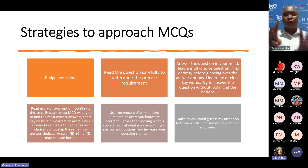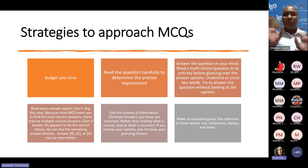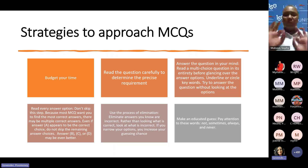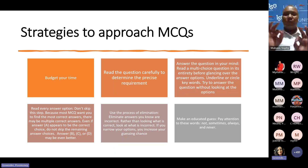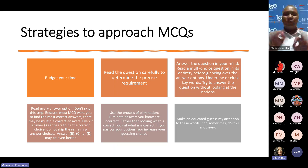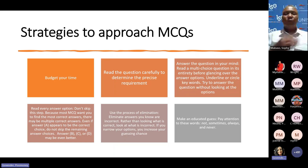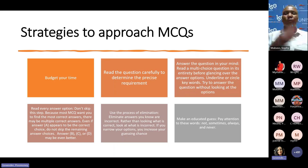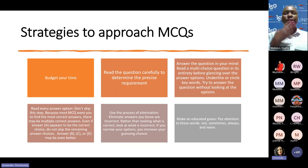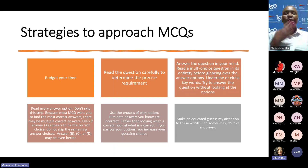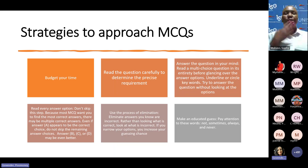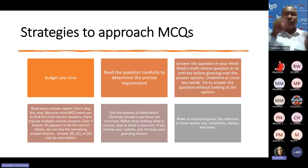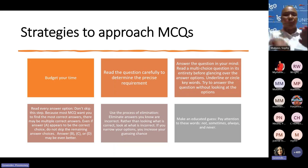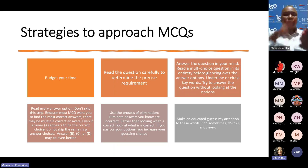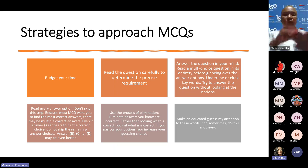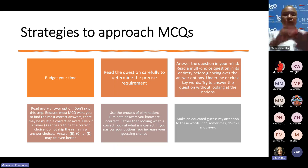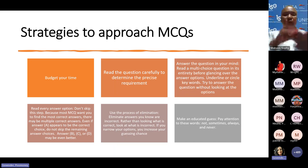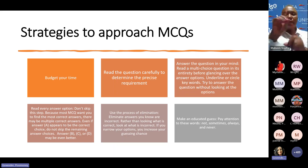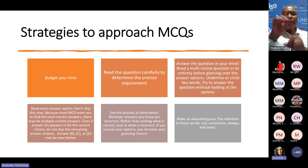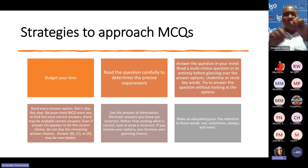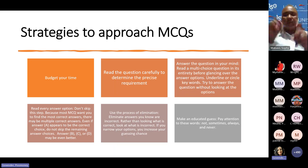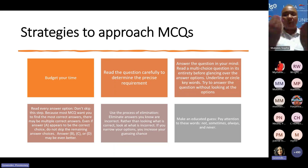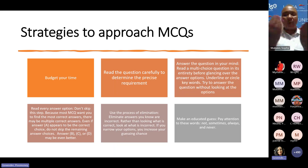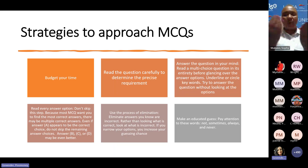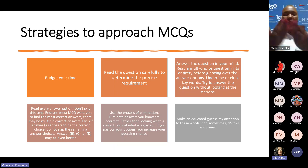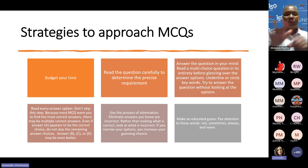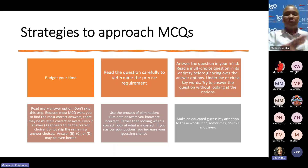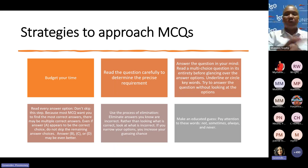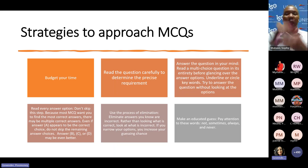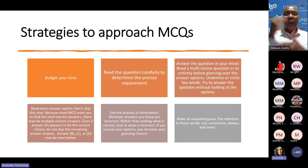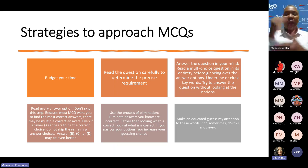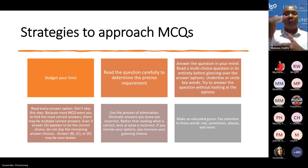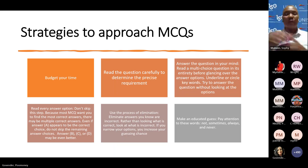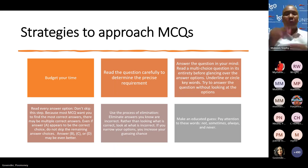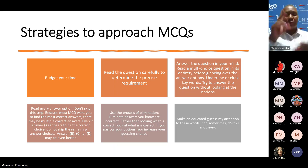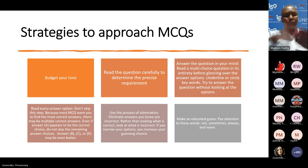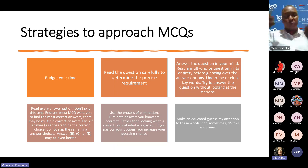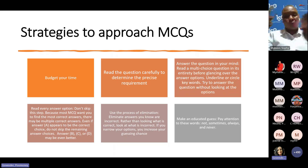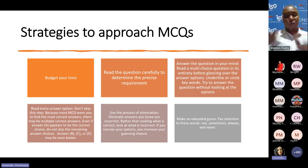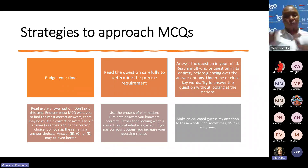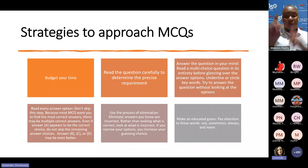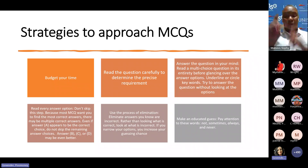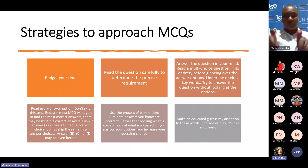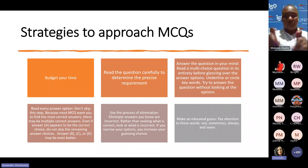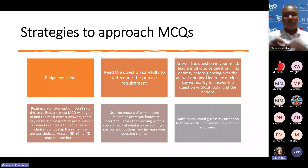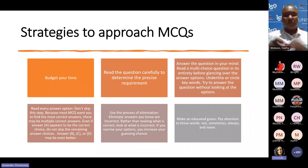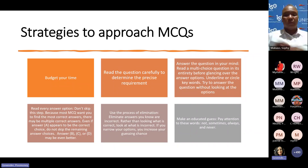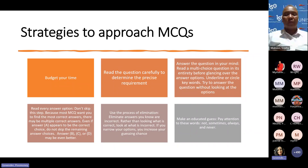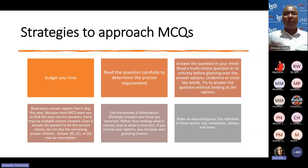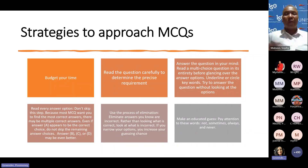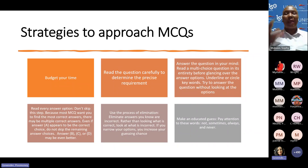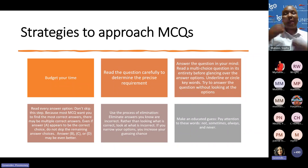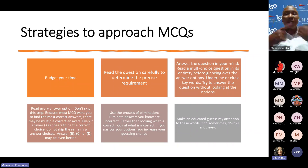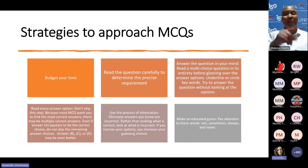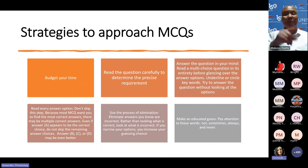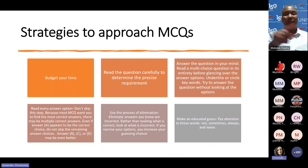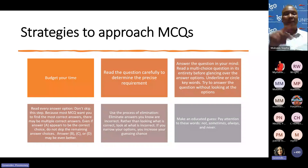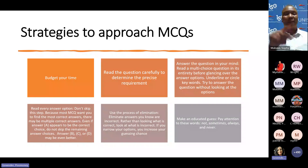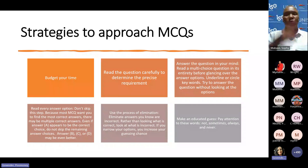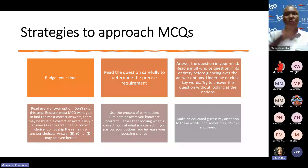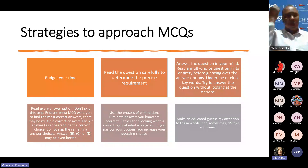please read your question carefully. Then, after you read the question, answer the question in your